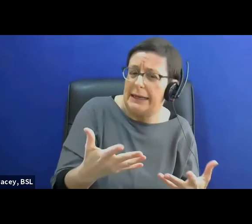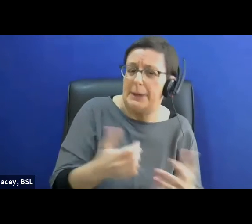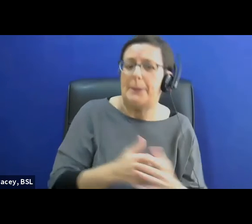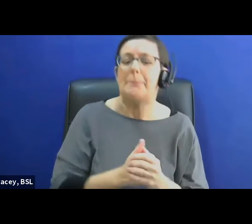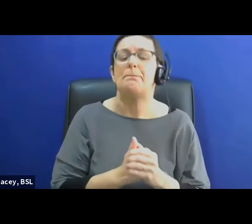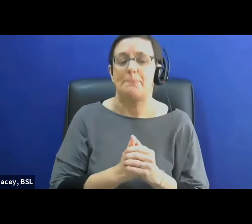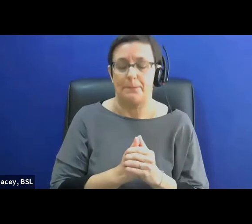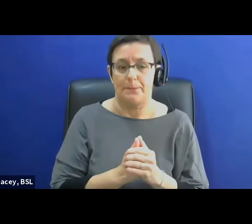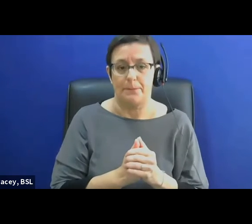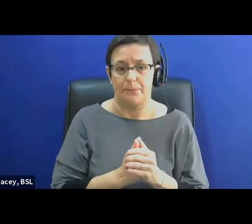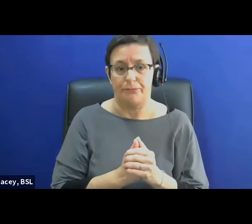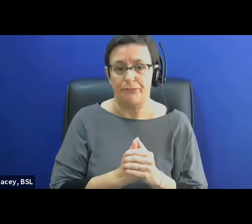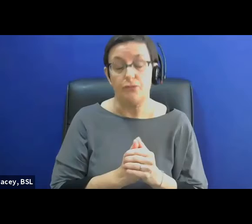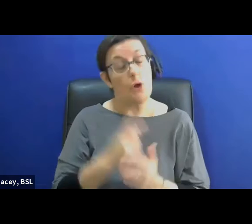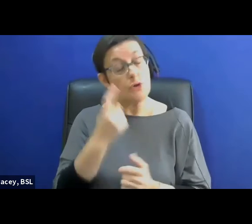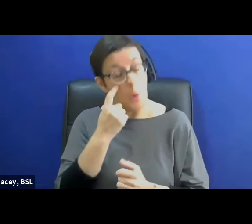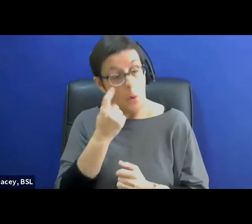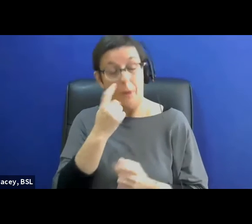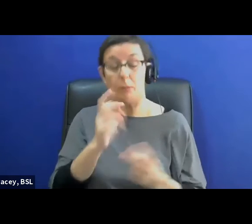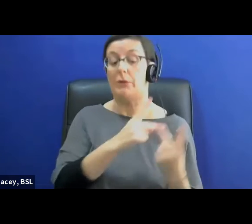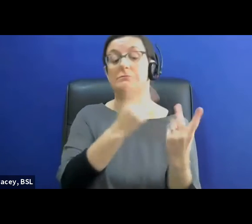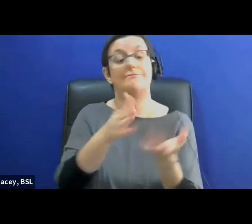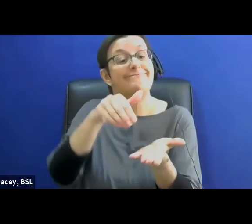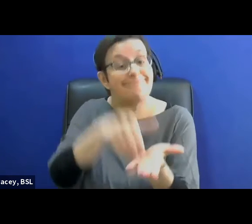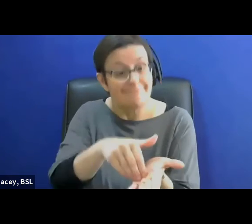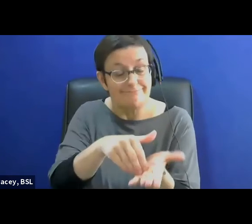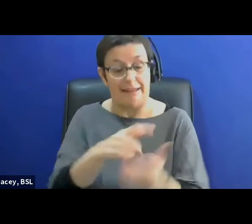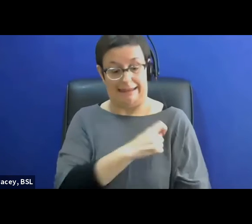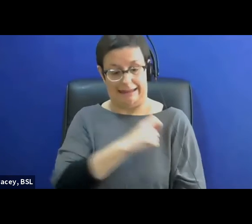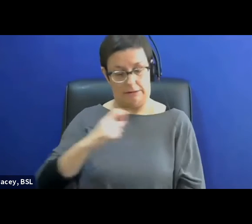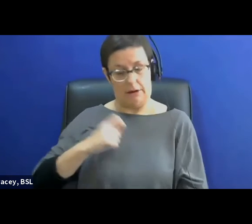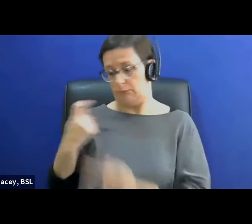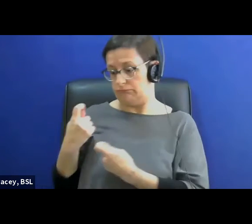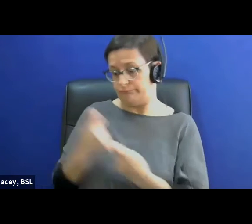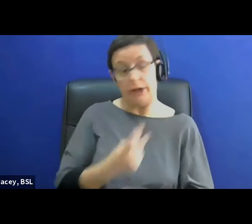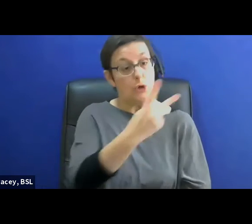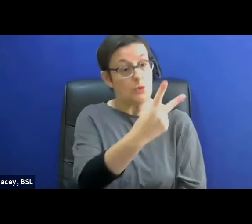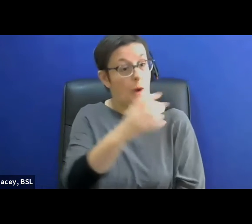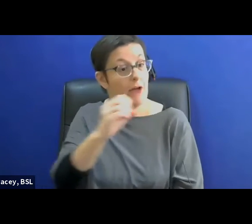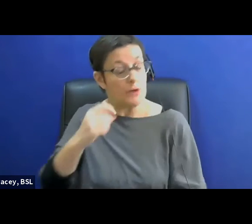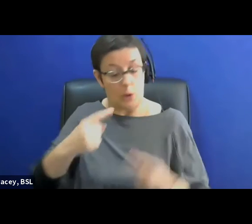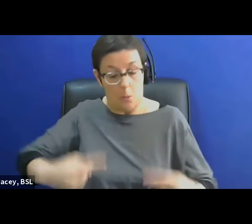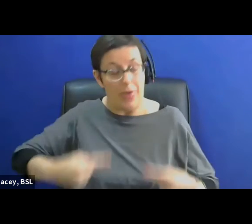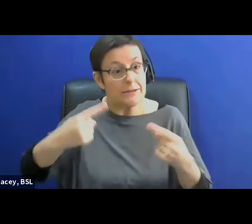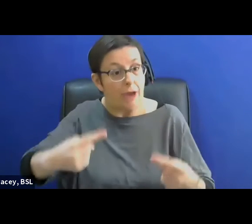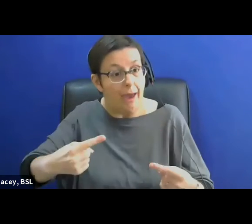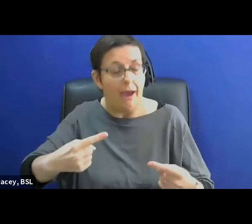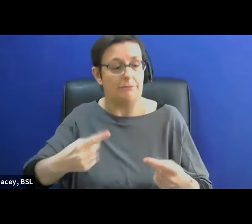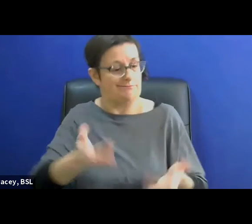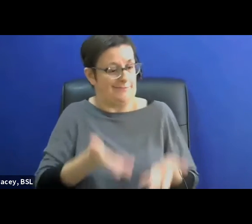to Kenya 200 wheelchairs. This chap got a wheelchair, one of the pediatric